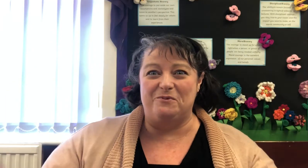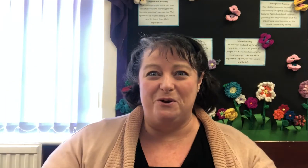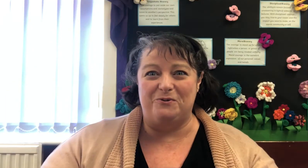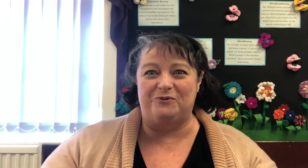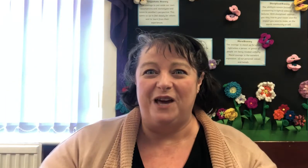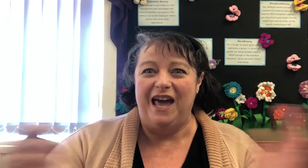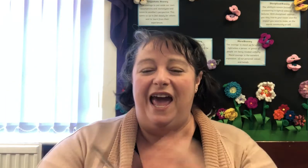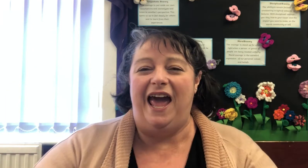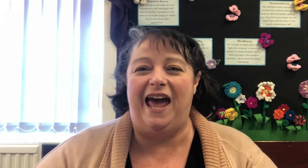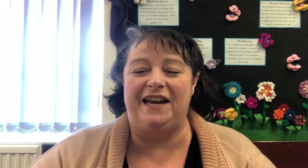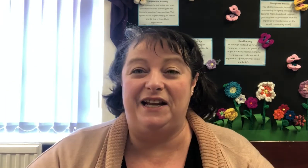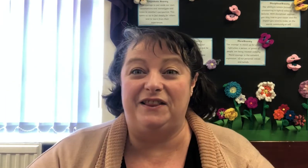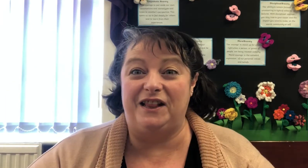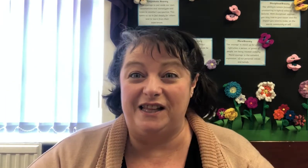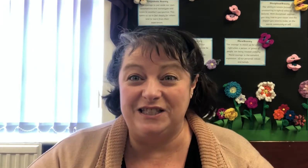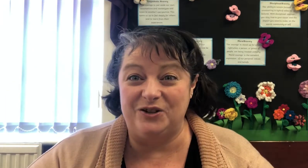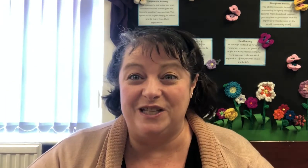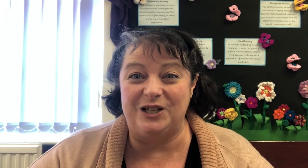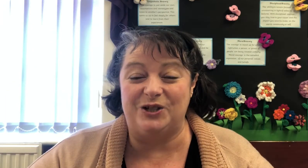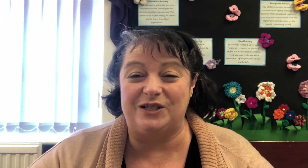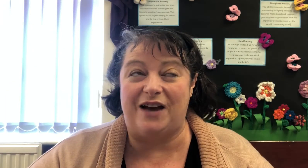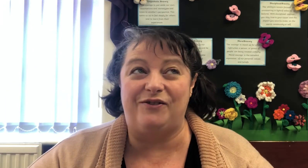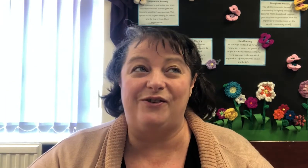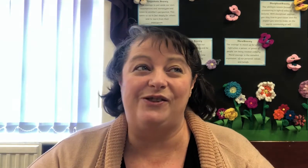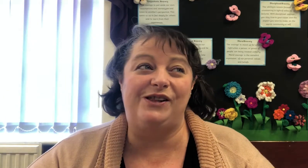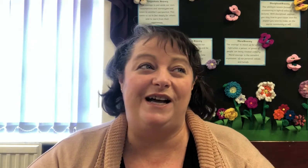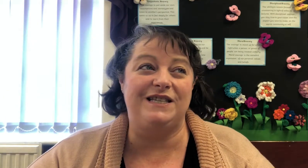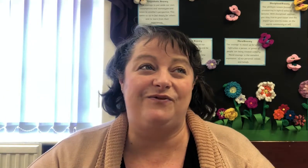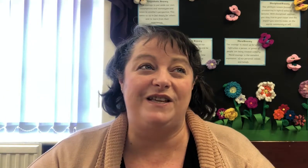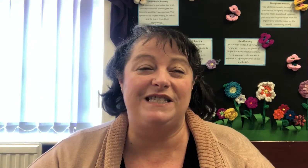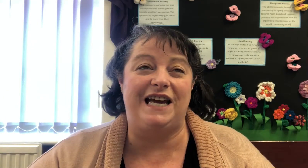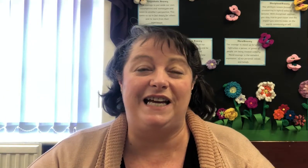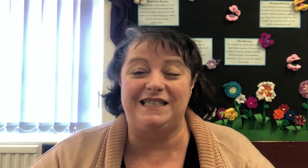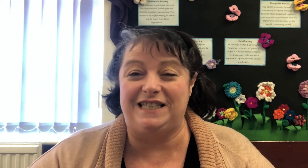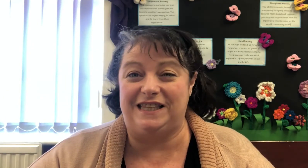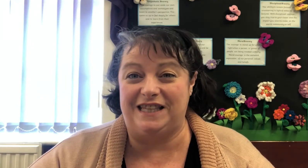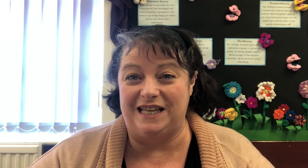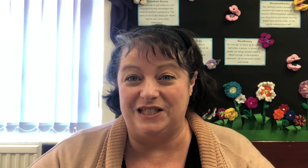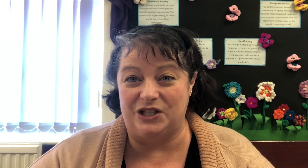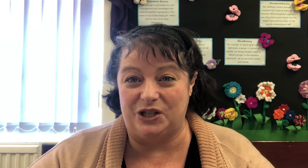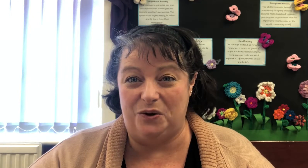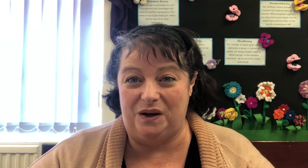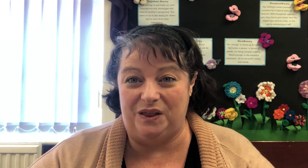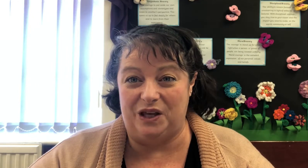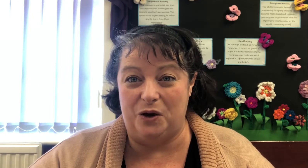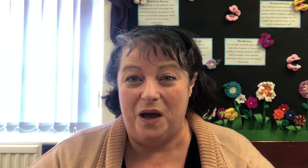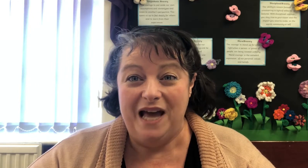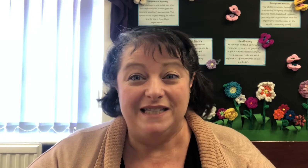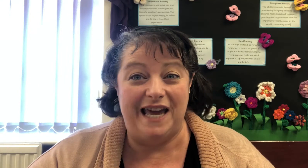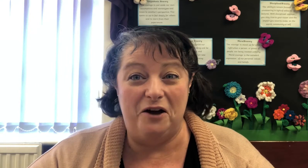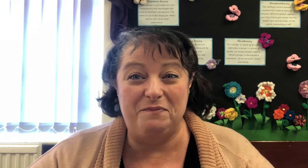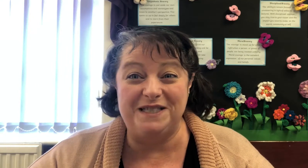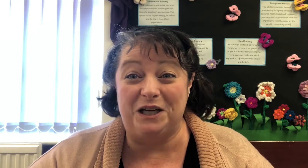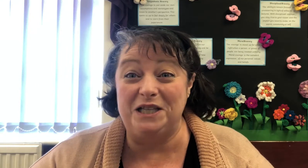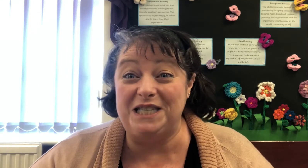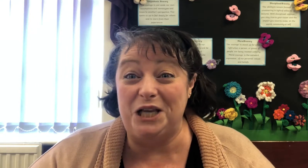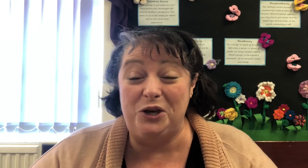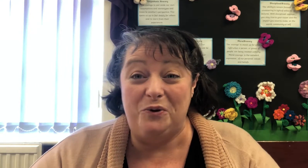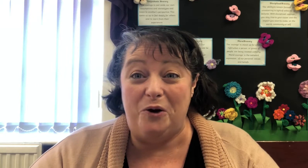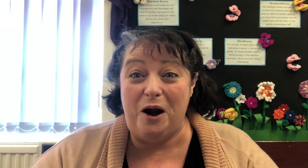roof. And your teachers have lots of fantastic things to do with you to help us to continue on our